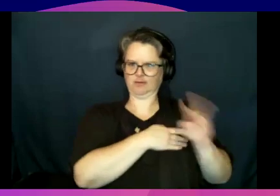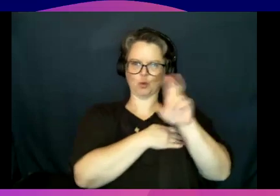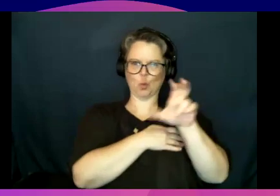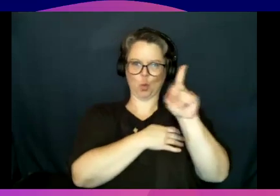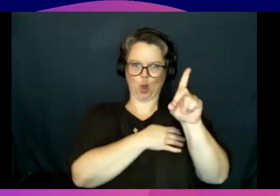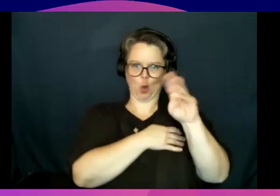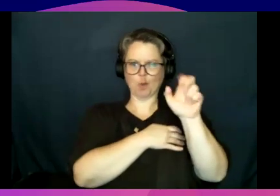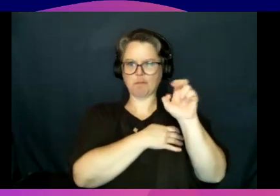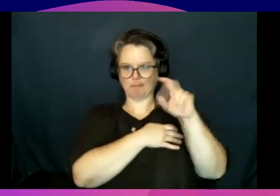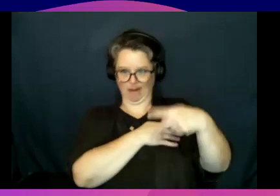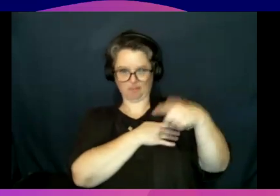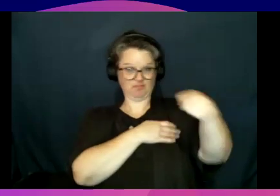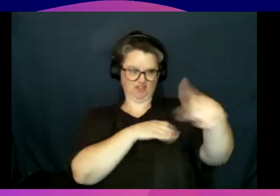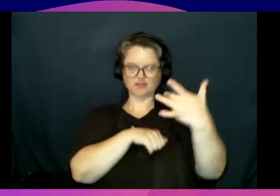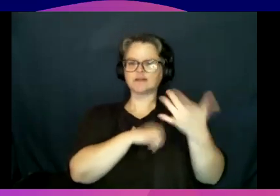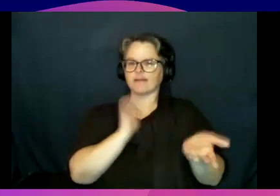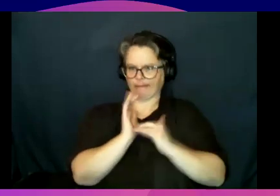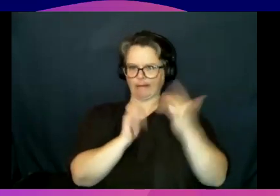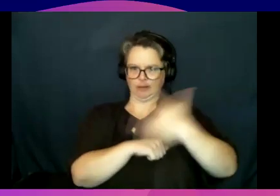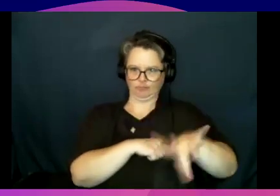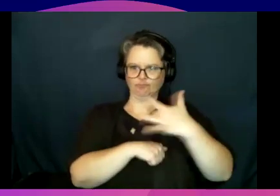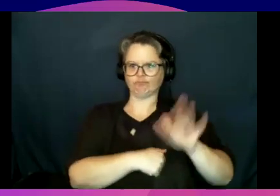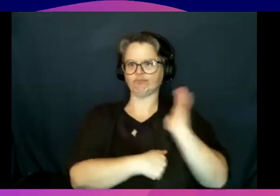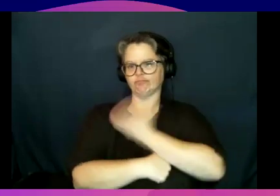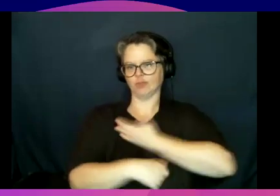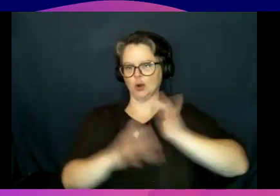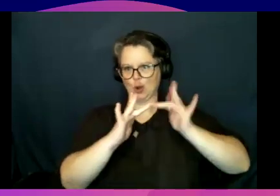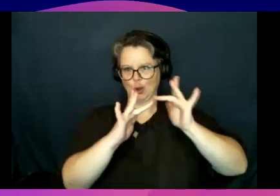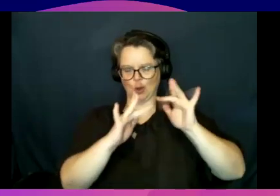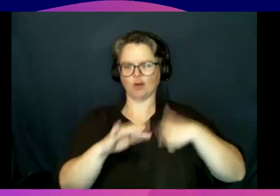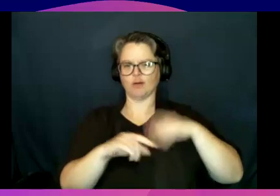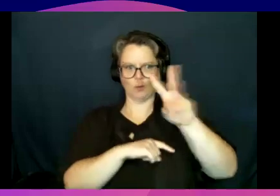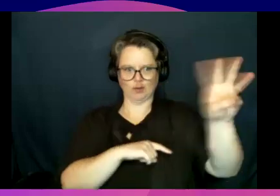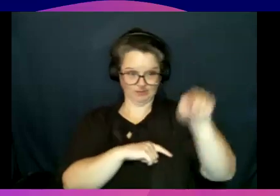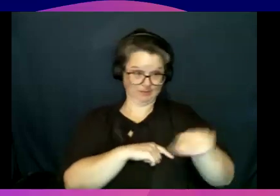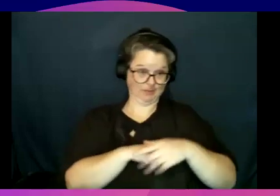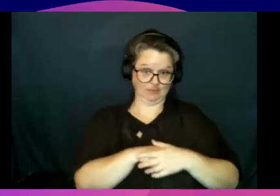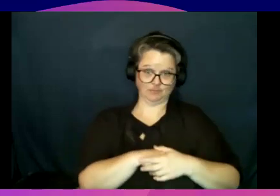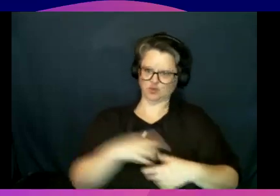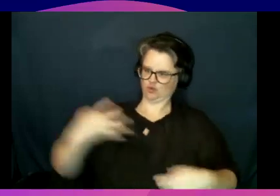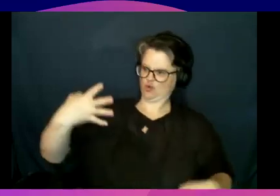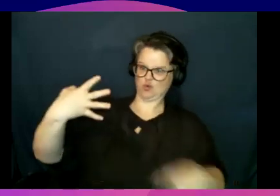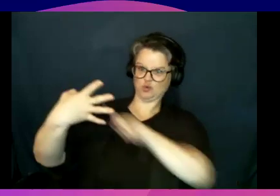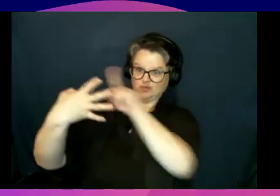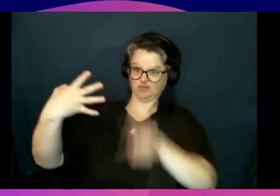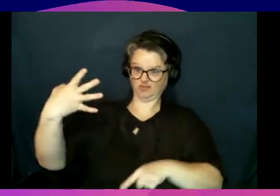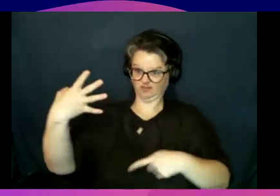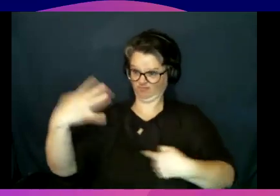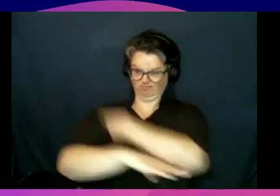out certain steps that we need to take to be able to move these issues forward and really build out some